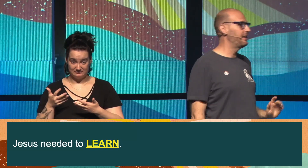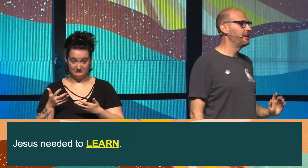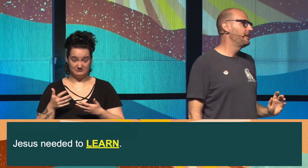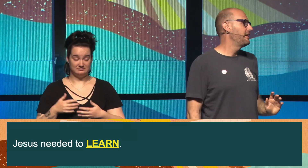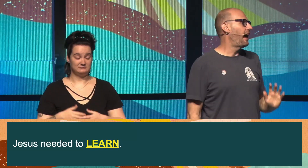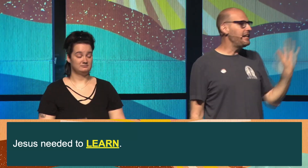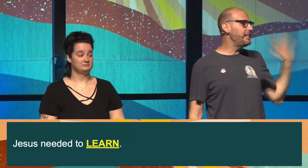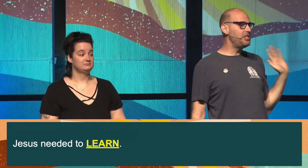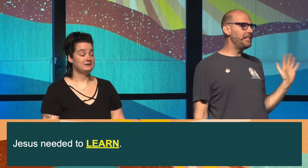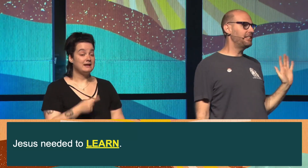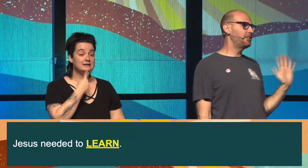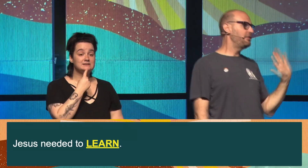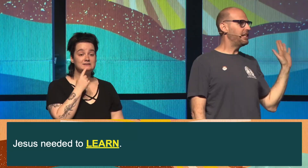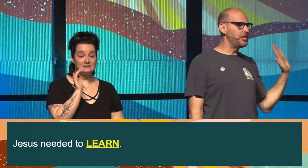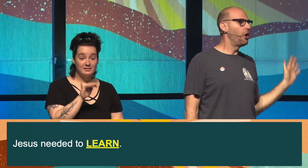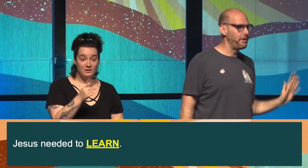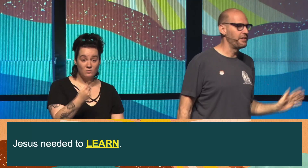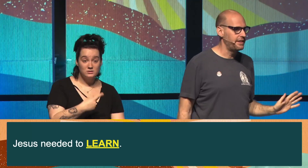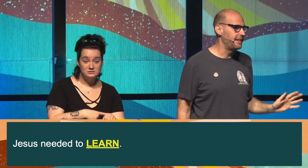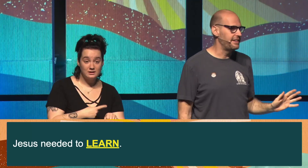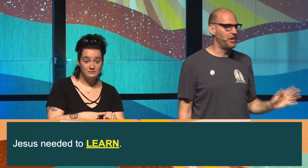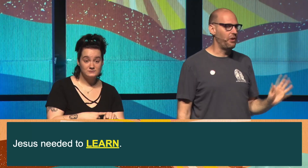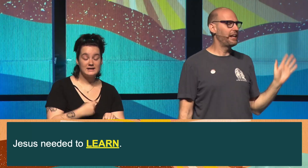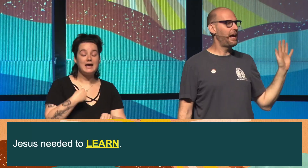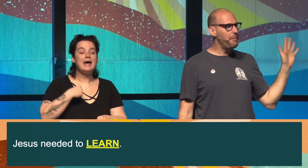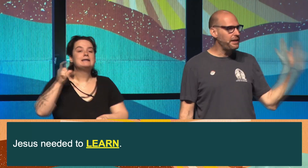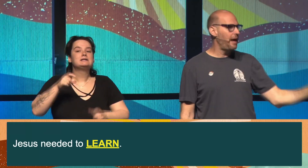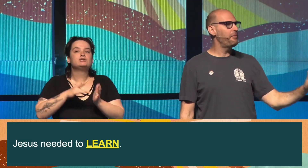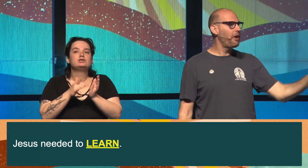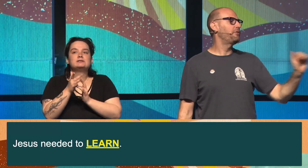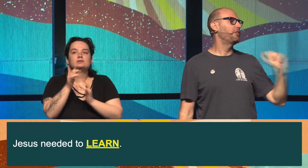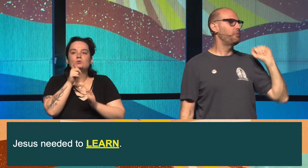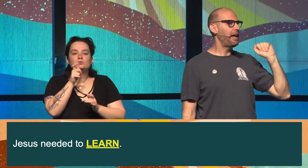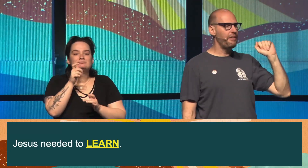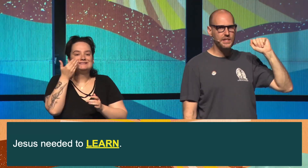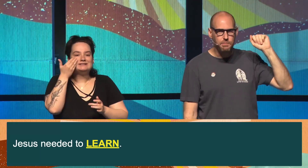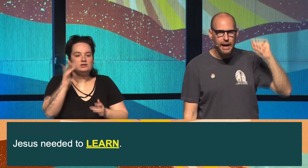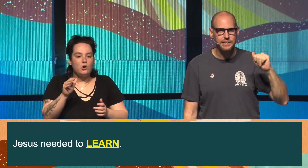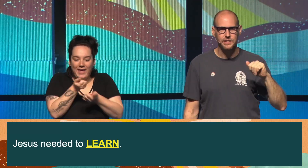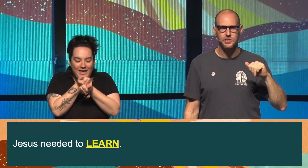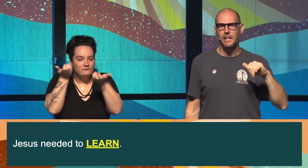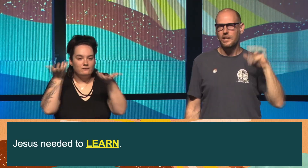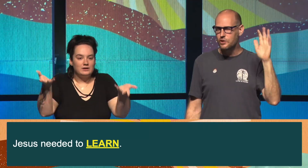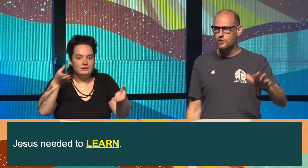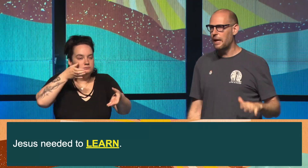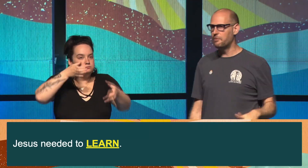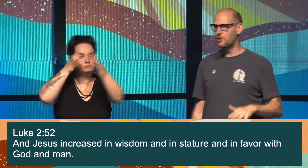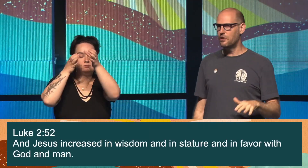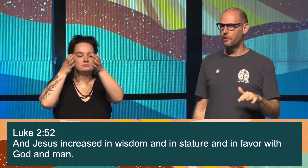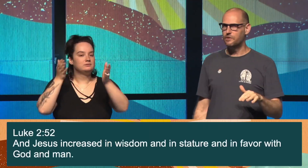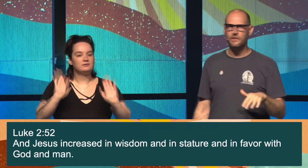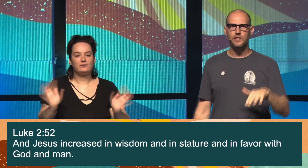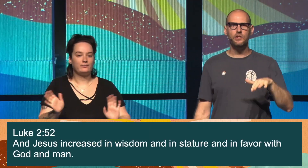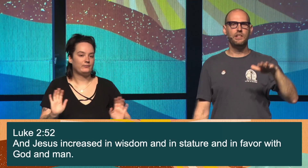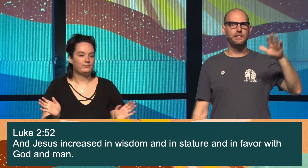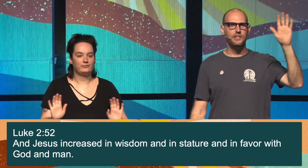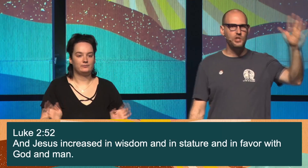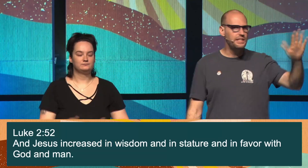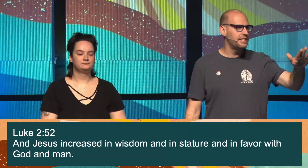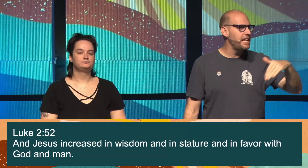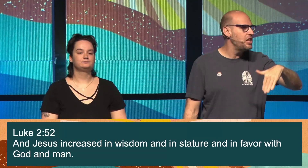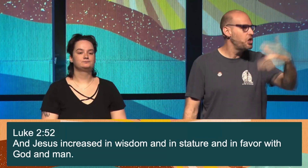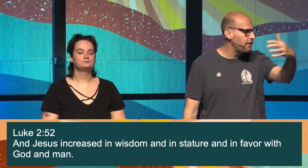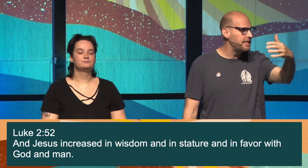made, like, I need a Jesus who didn't know everything, you know? Like I'm grateful that we have this passage in Luke chapter 2, verse 52 that